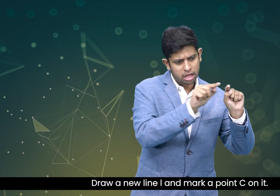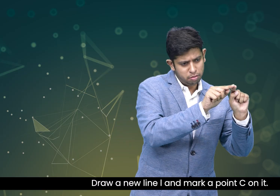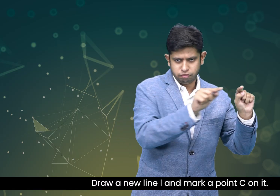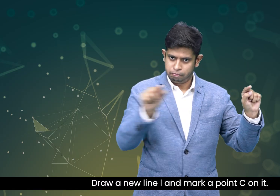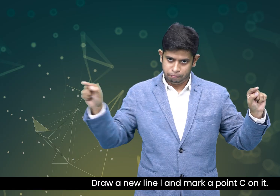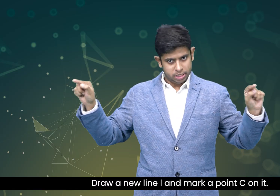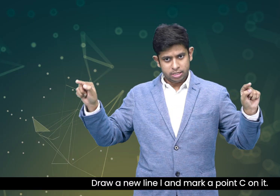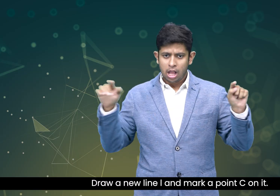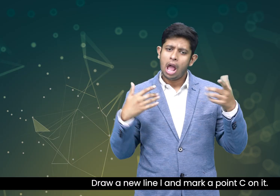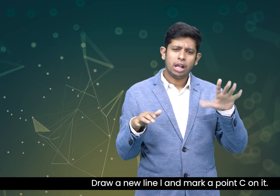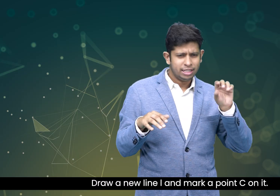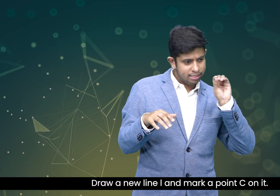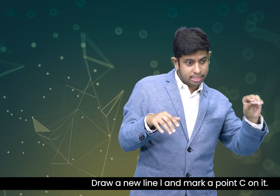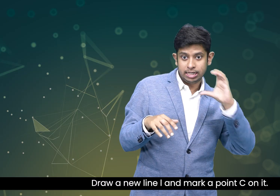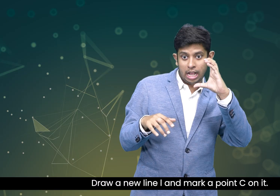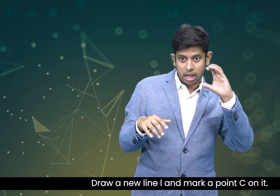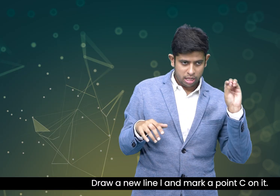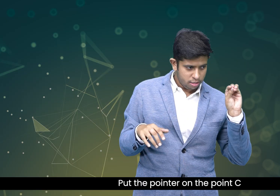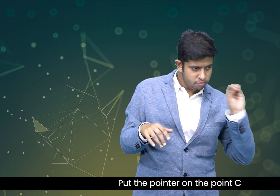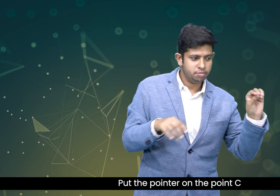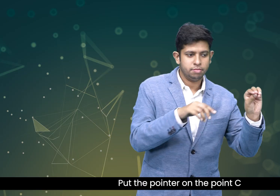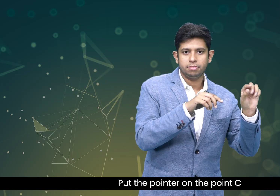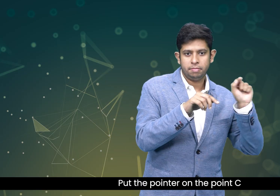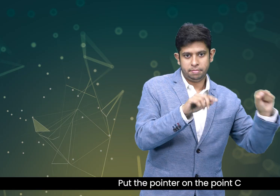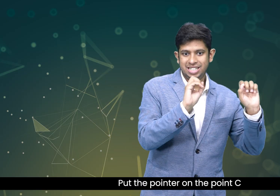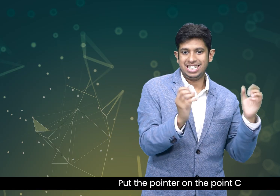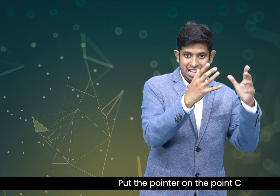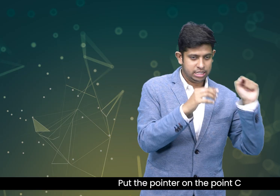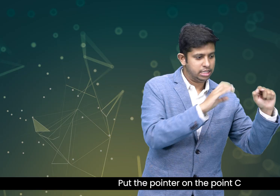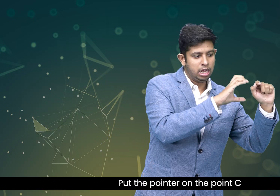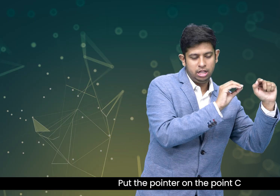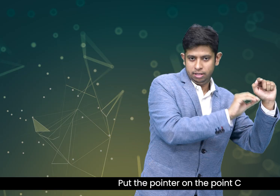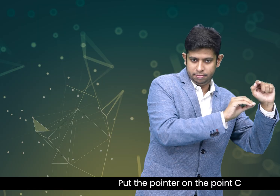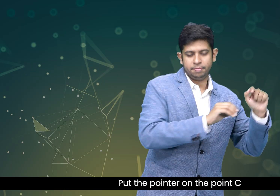Put the pointer on the point C.